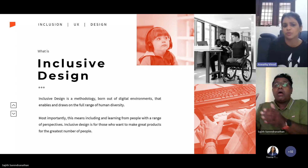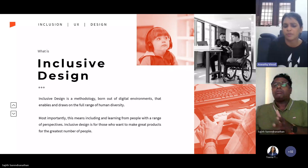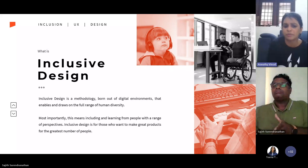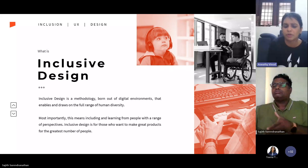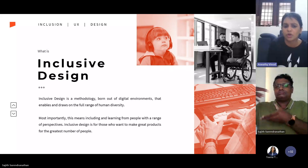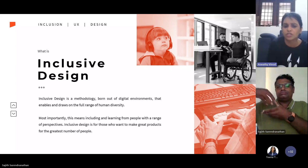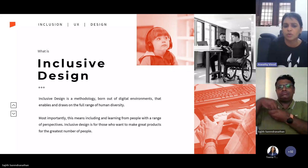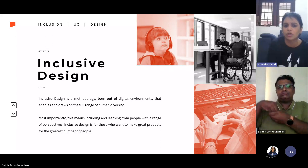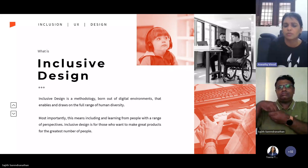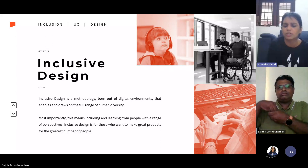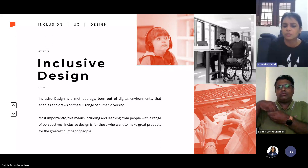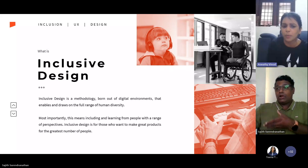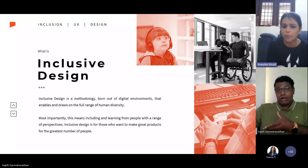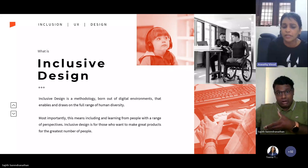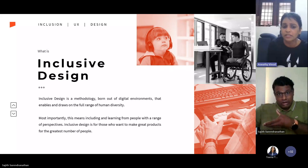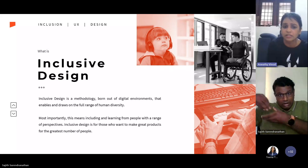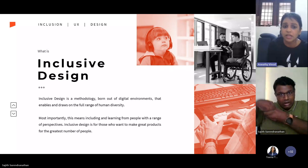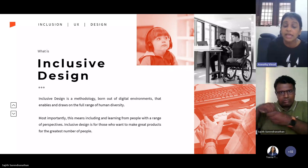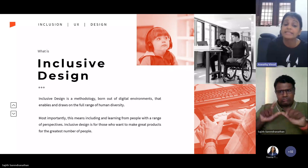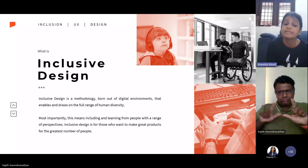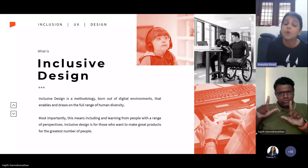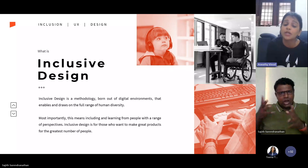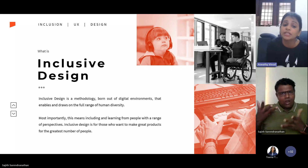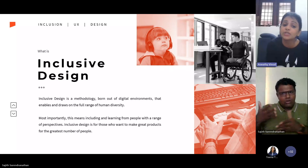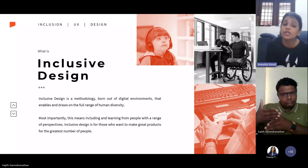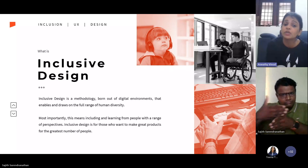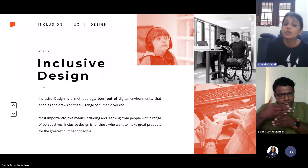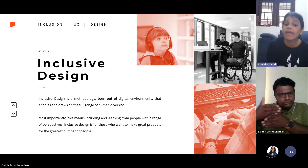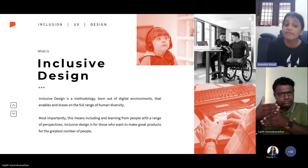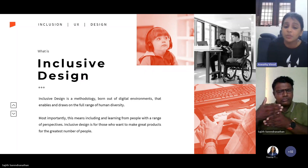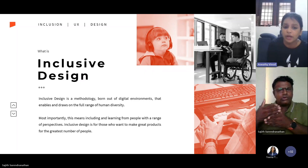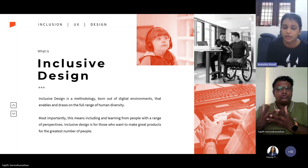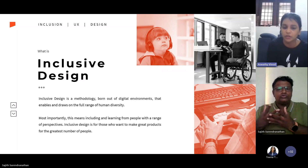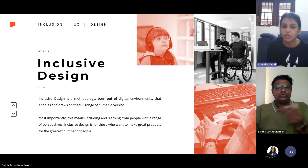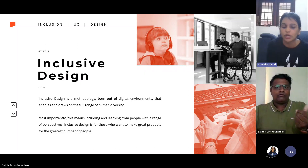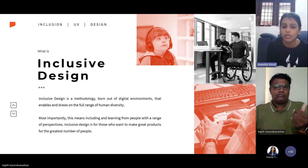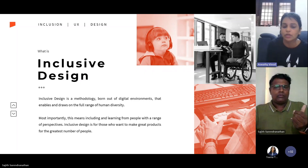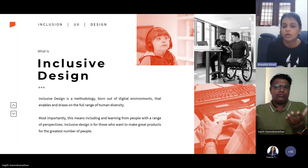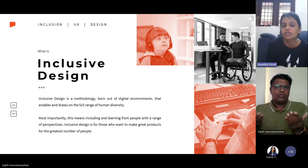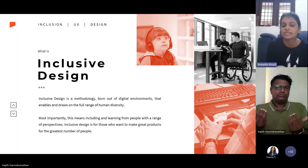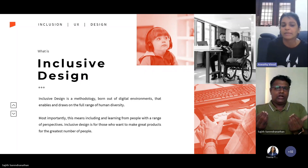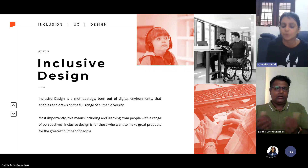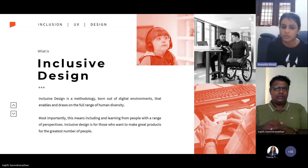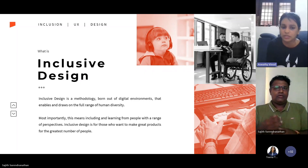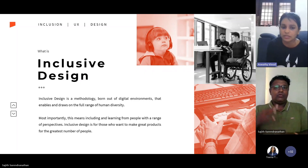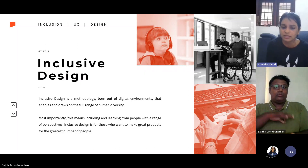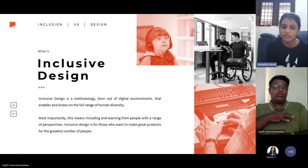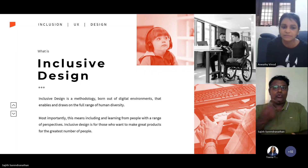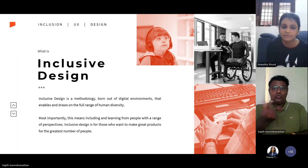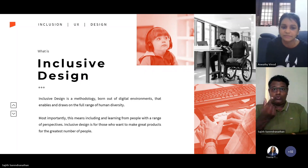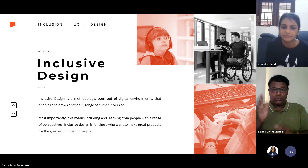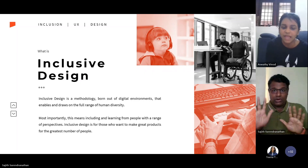small group of people or a small population. It is important that you include everyone during your design